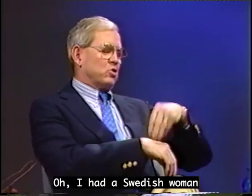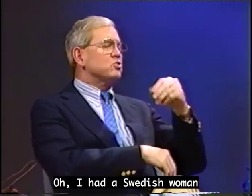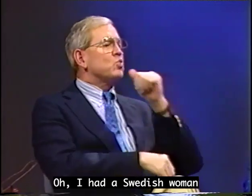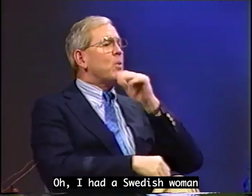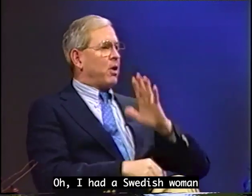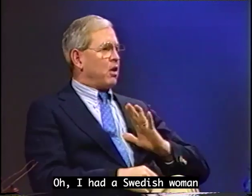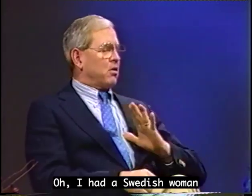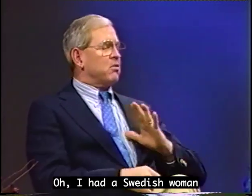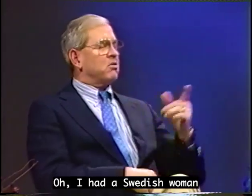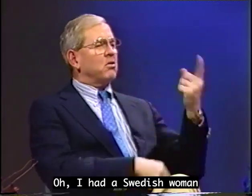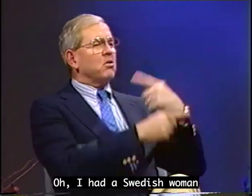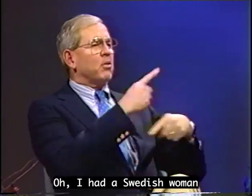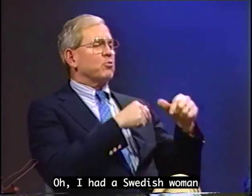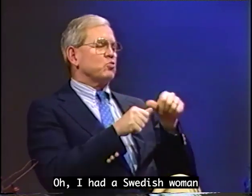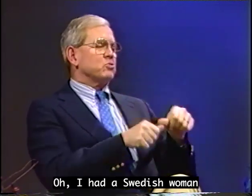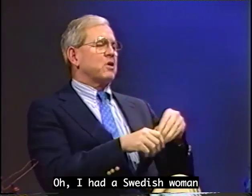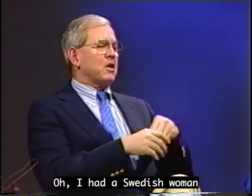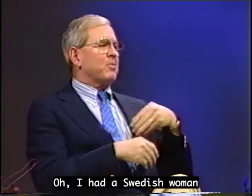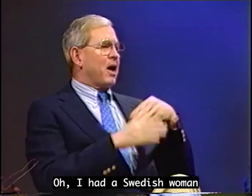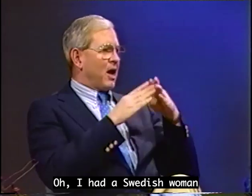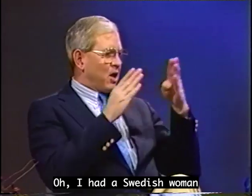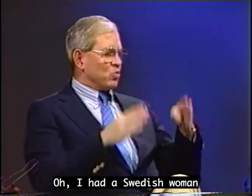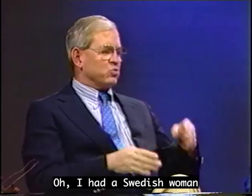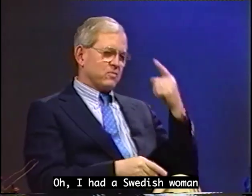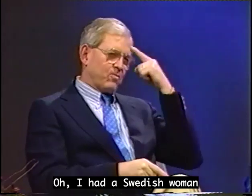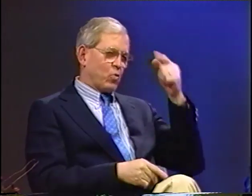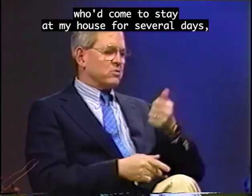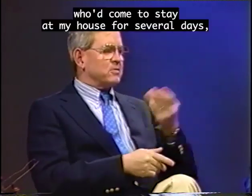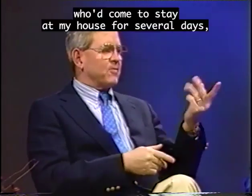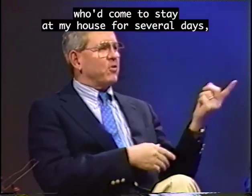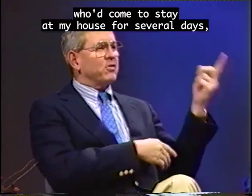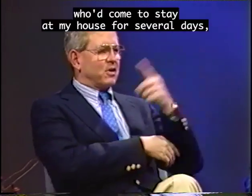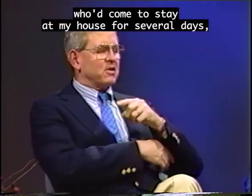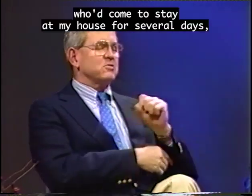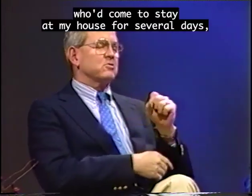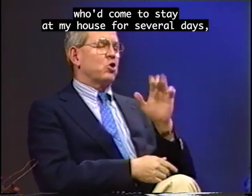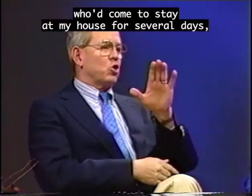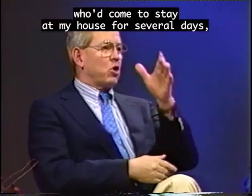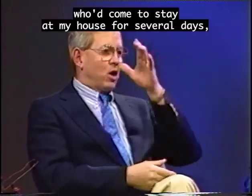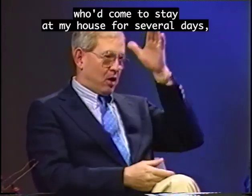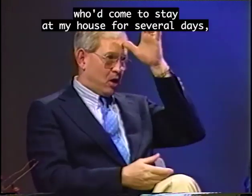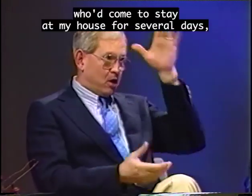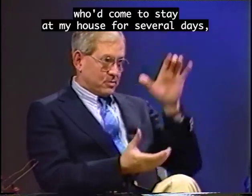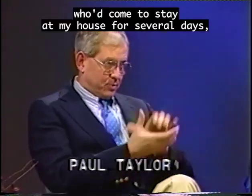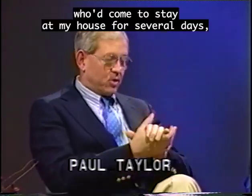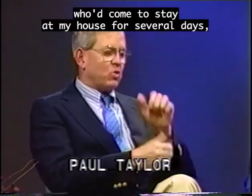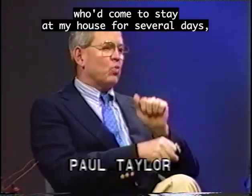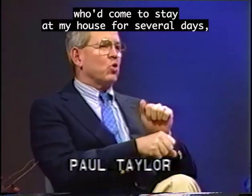Oh, I had a Swedish woman who'd come to stay at my house for several days.